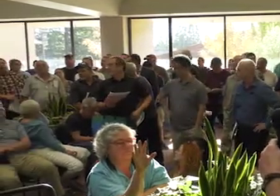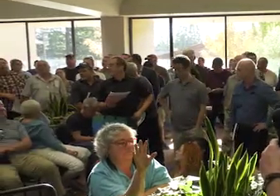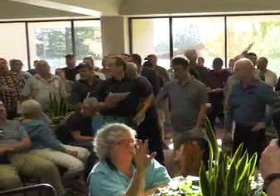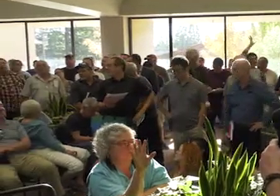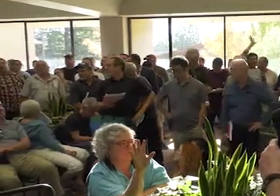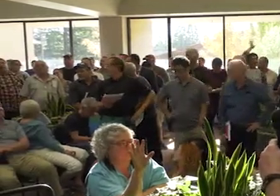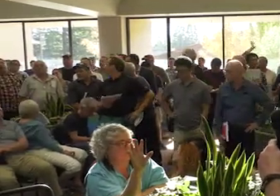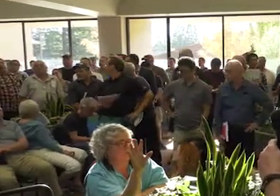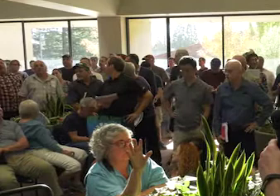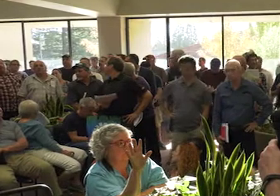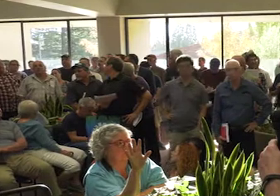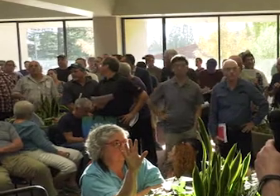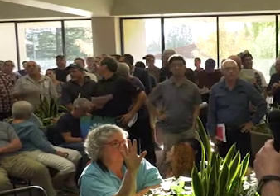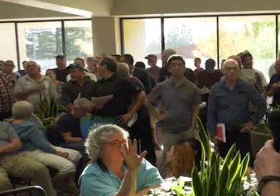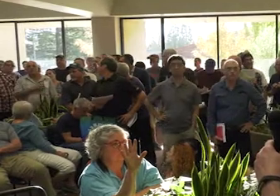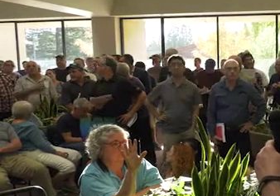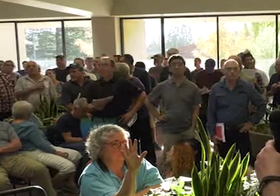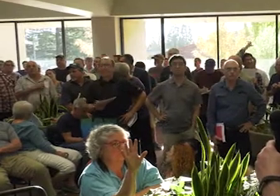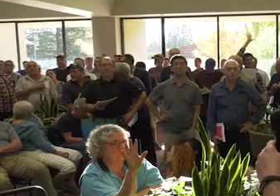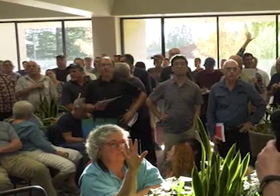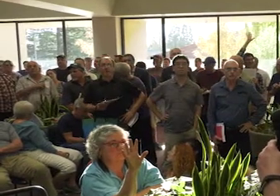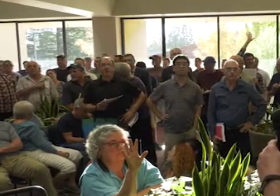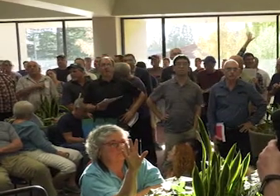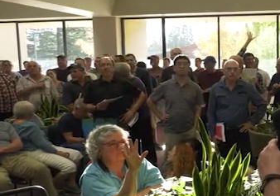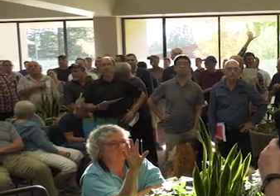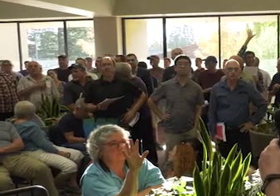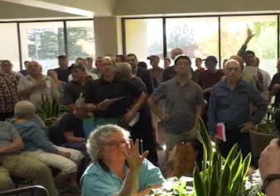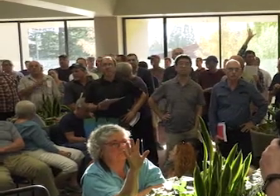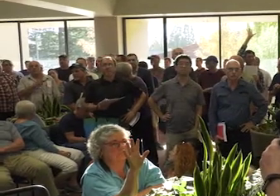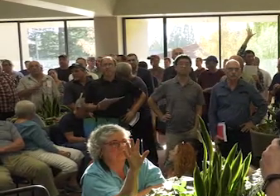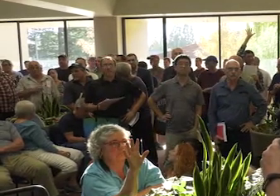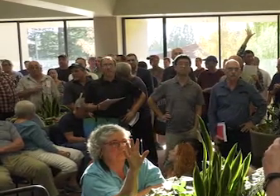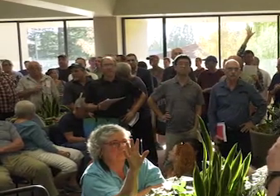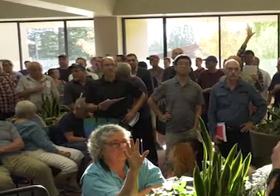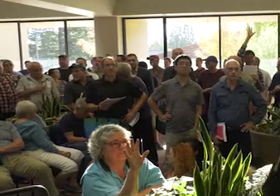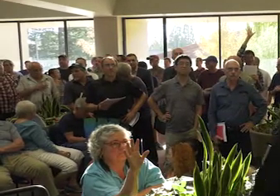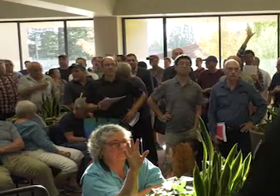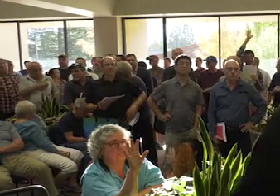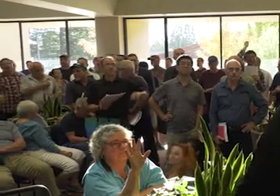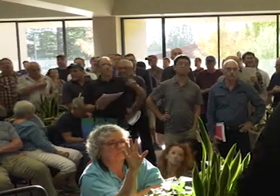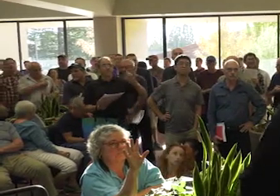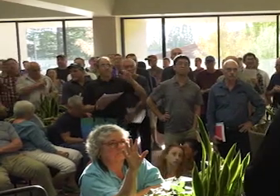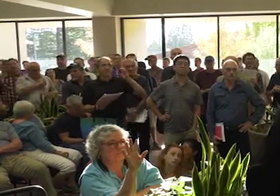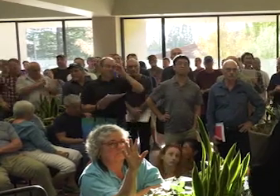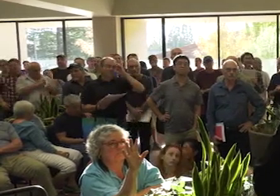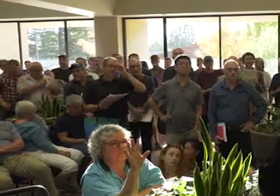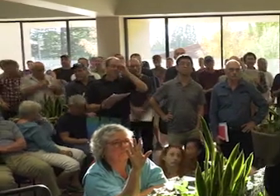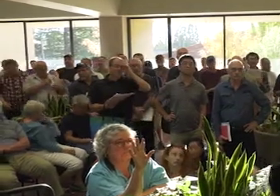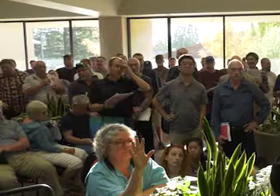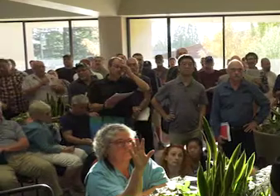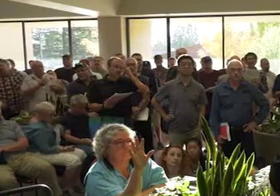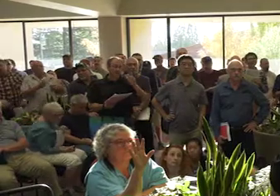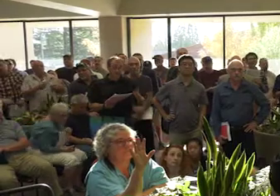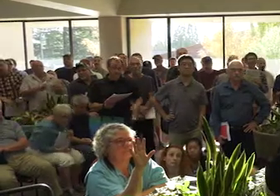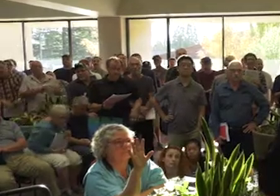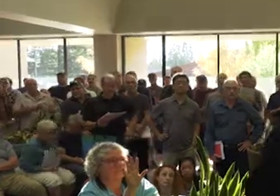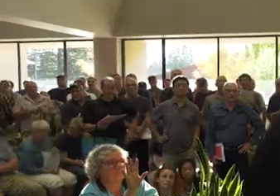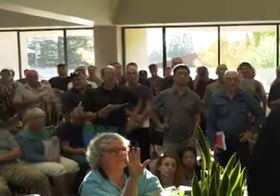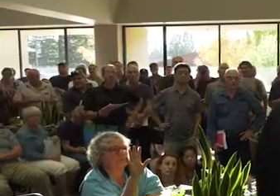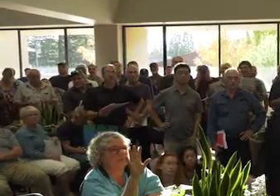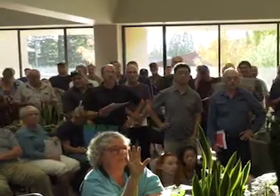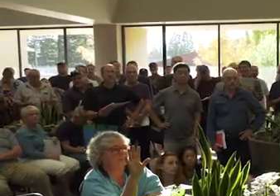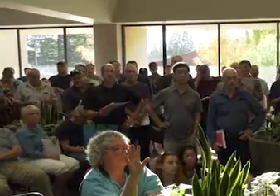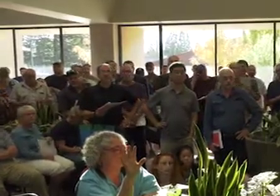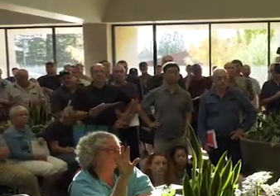you said local. We have a list of local contractors that are going to be used. So the